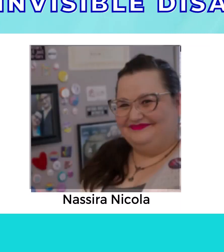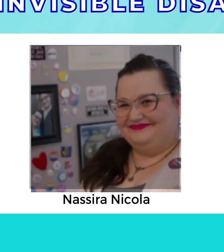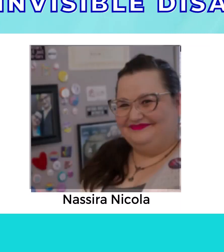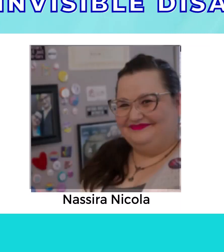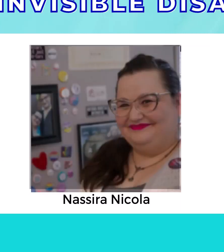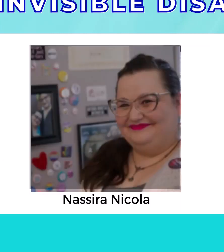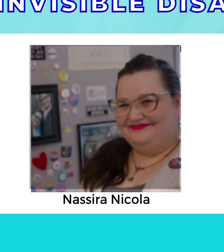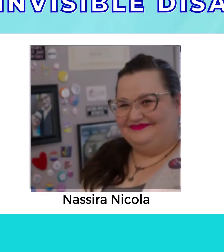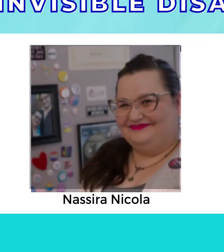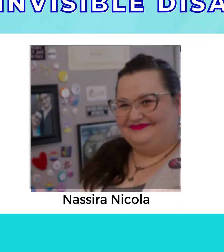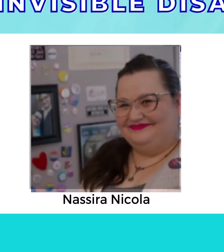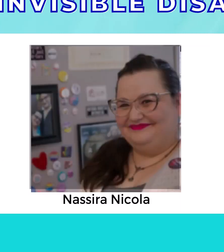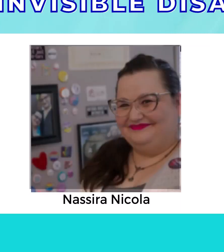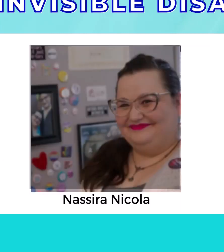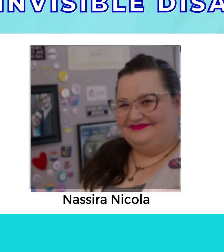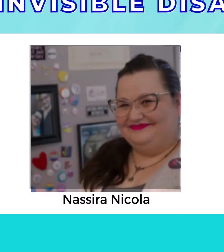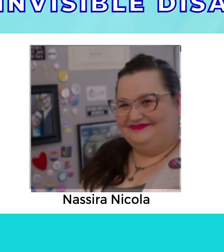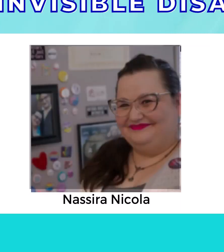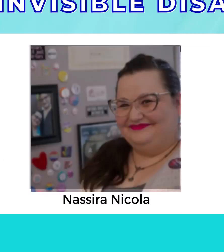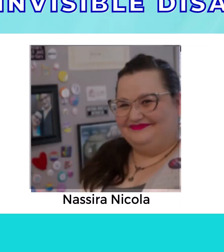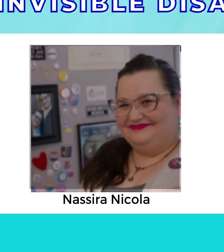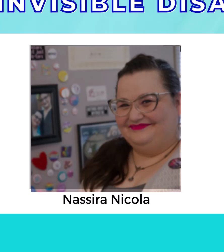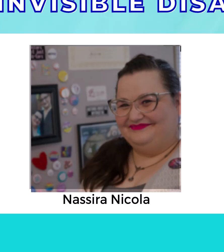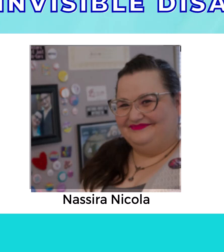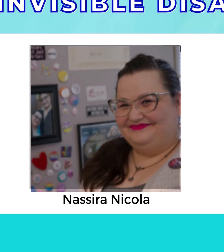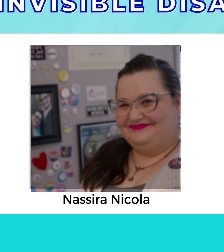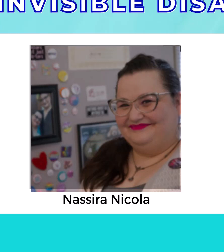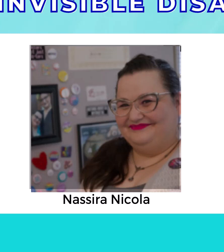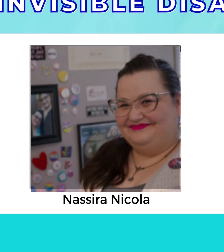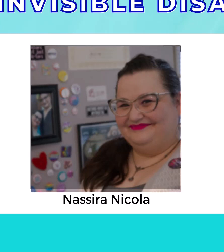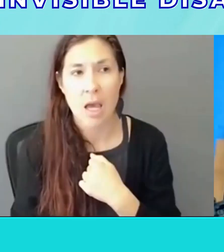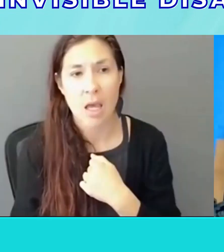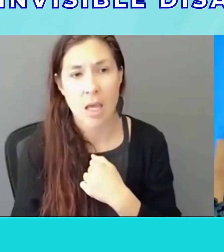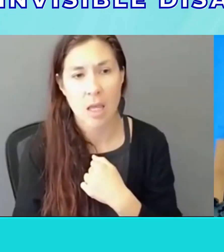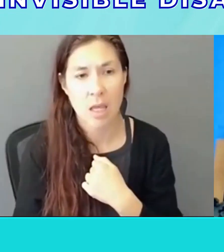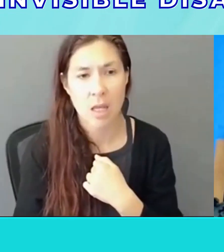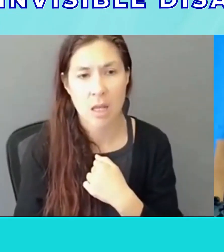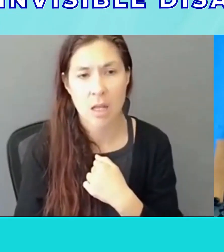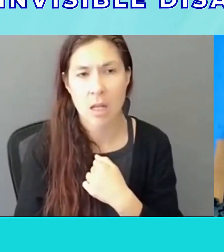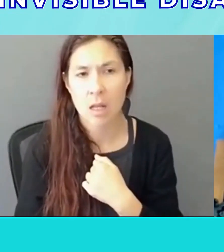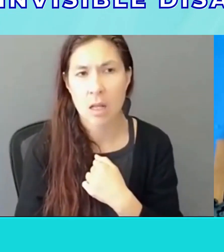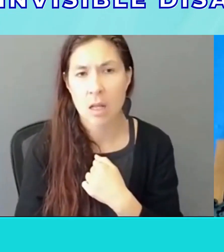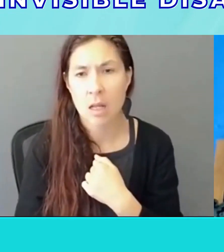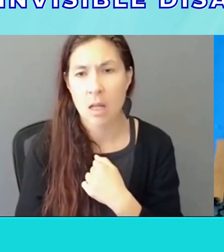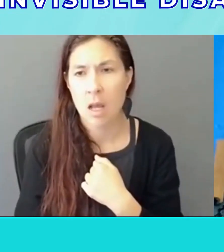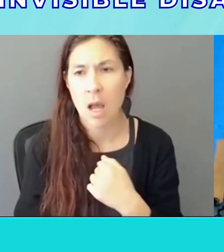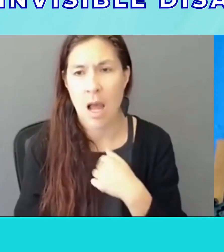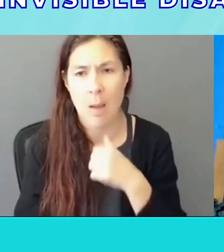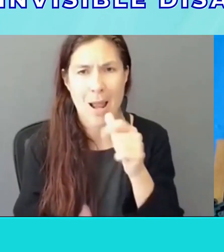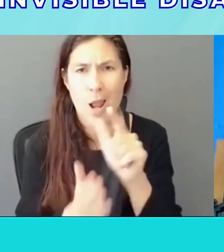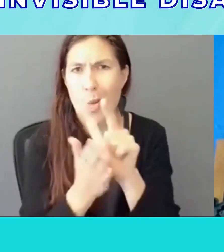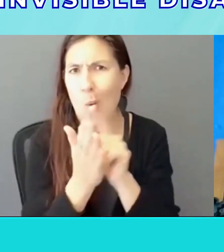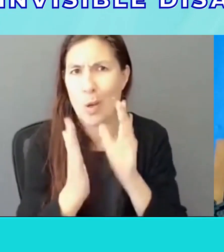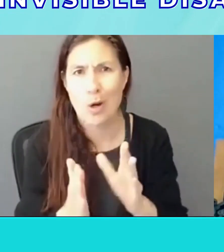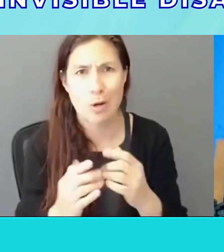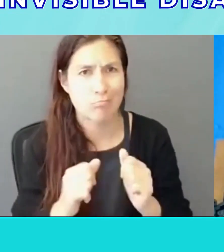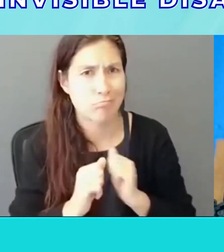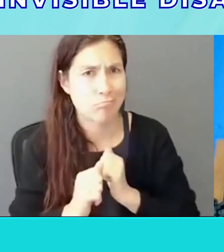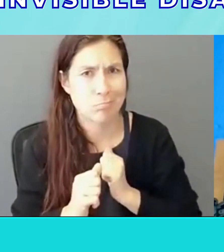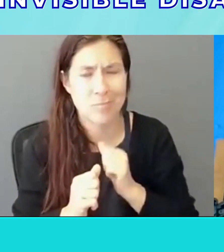person looking at the person with the disability. And we already sort of saw examples at the perception